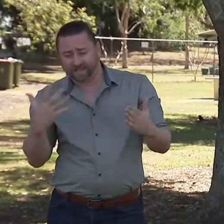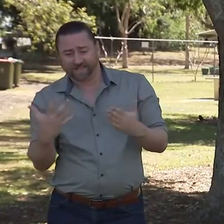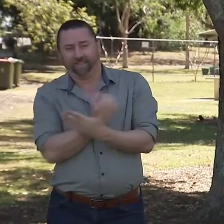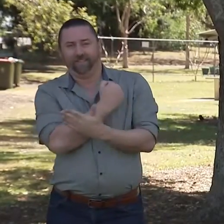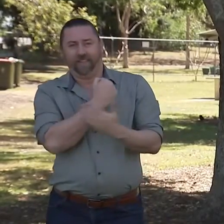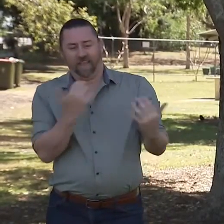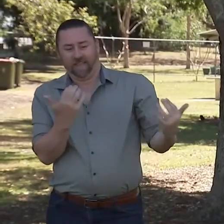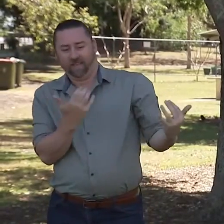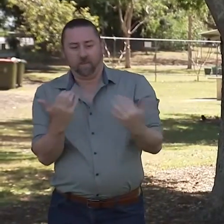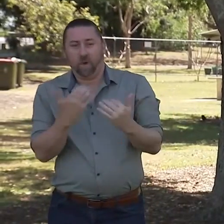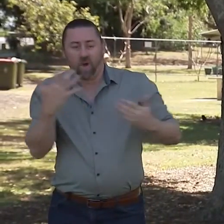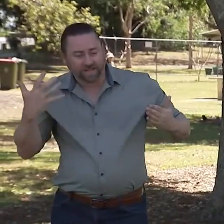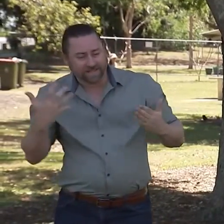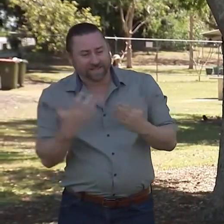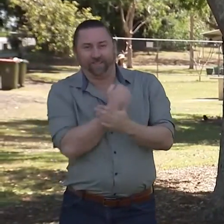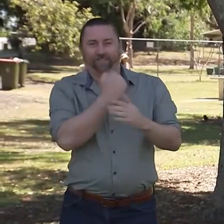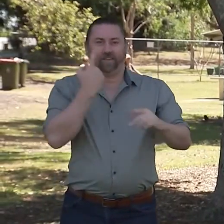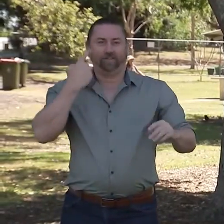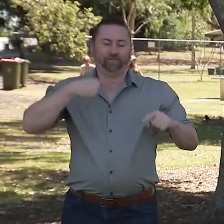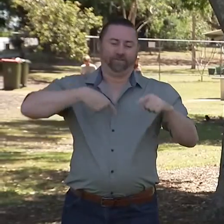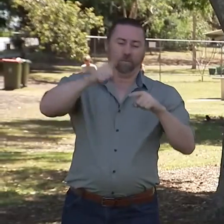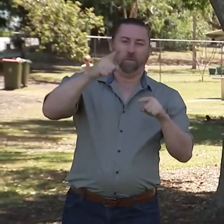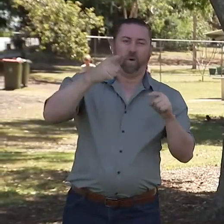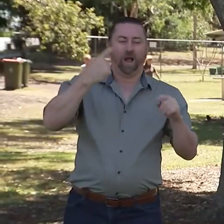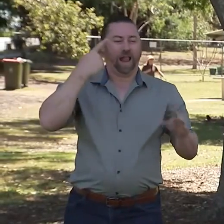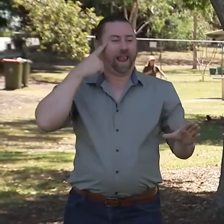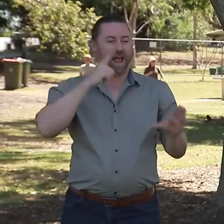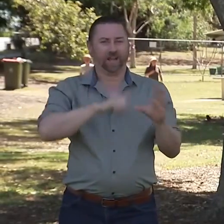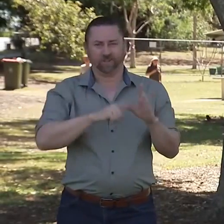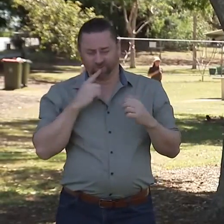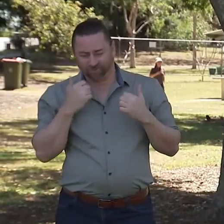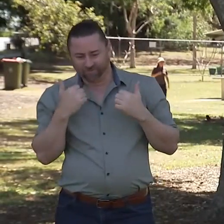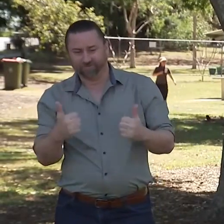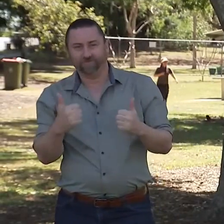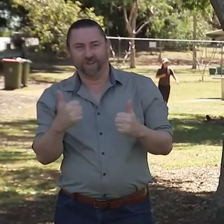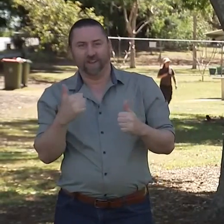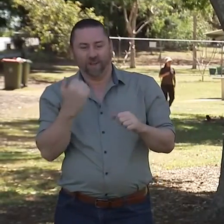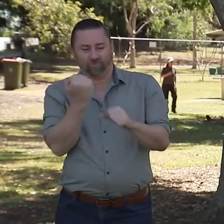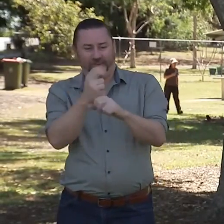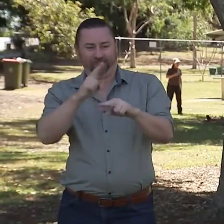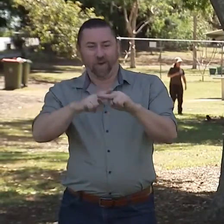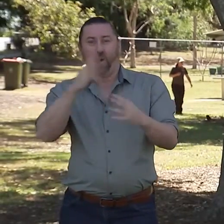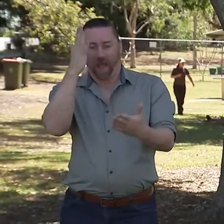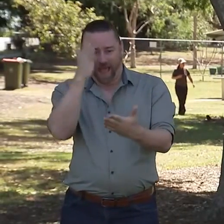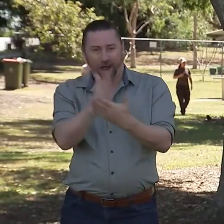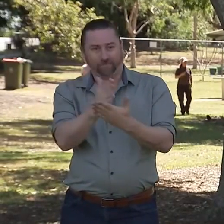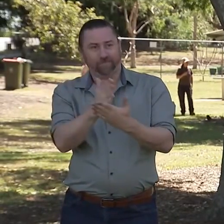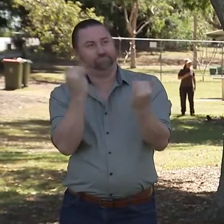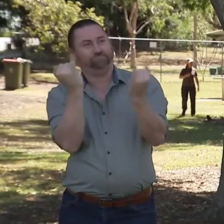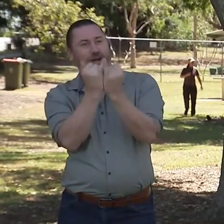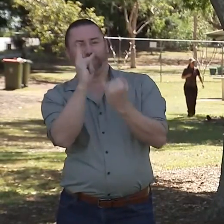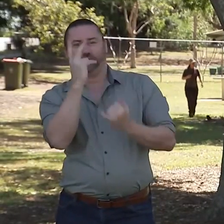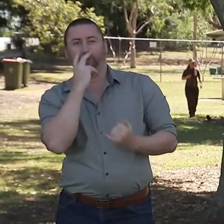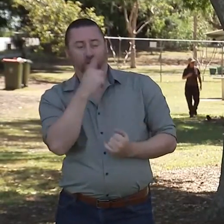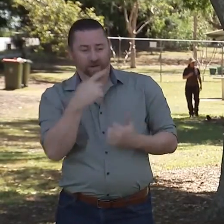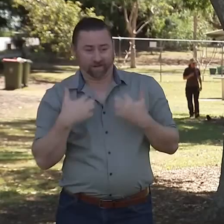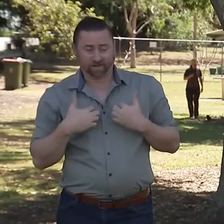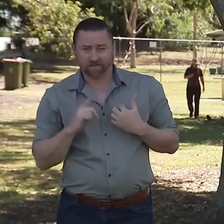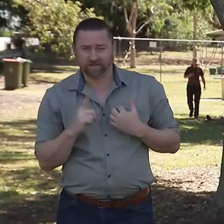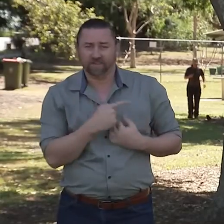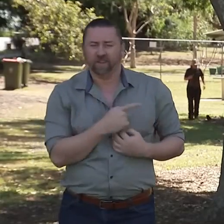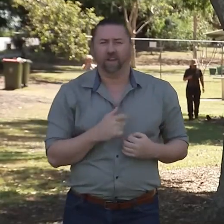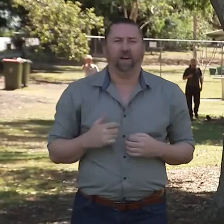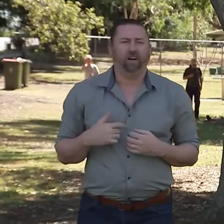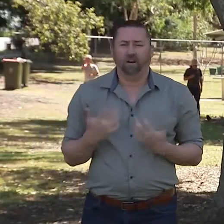year, so last year. You think it's pretty amazing that we've got the grand final tonight and it's actually done with it? Look, I just want to